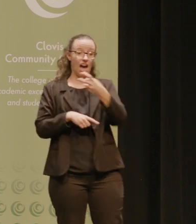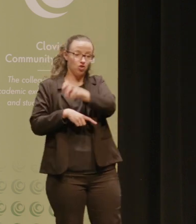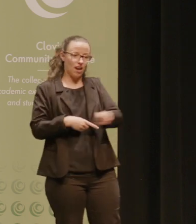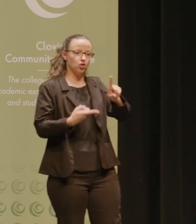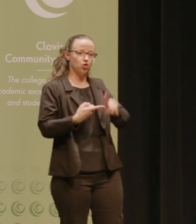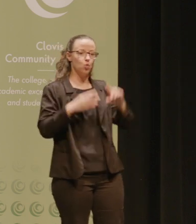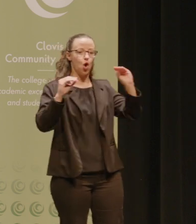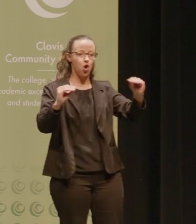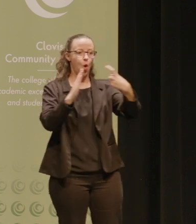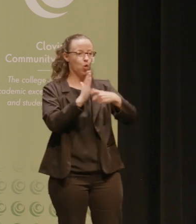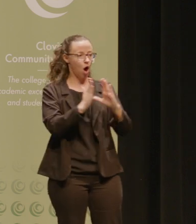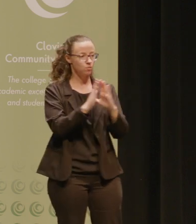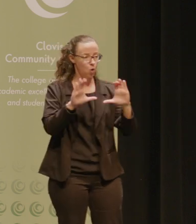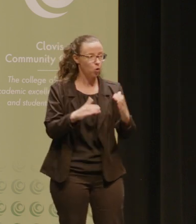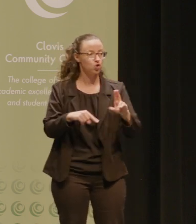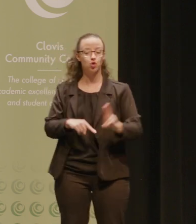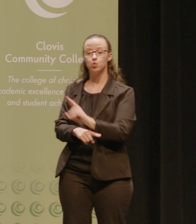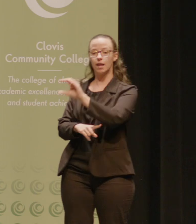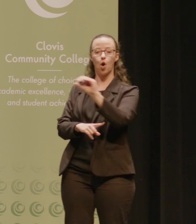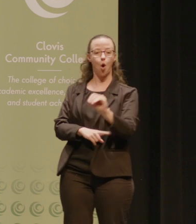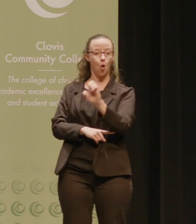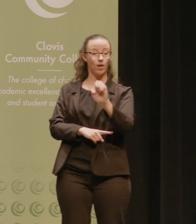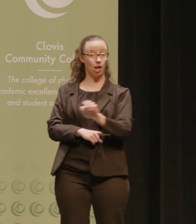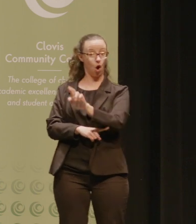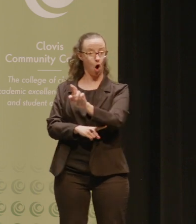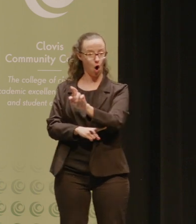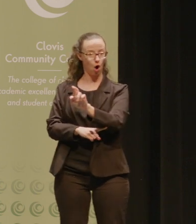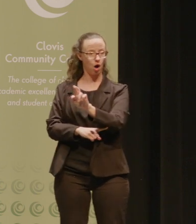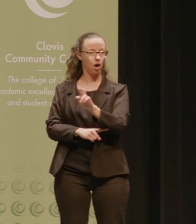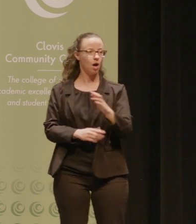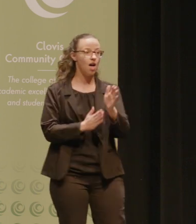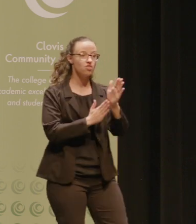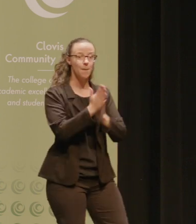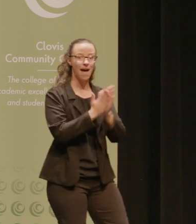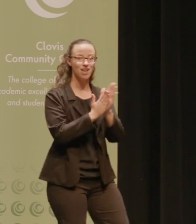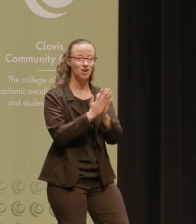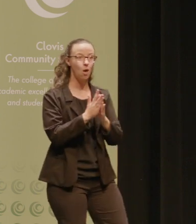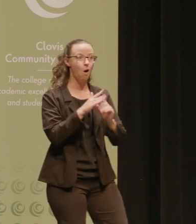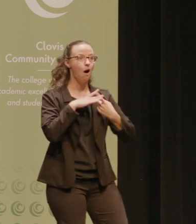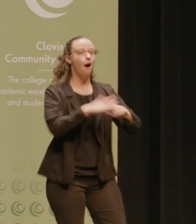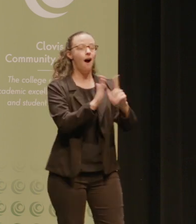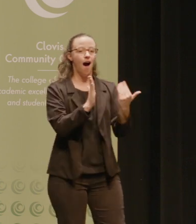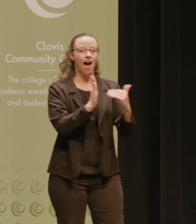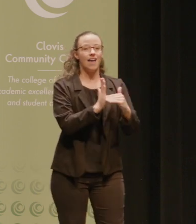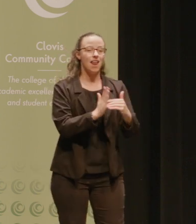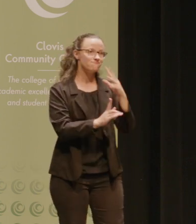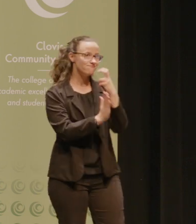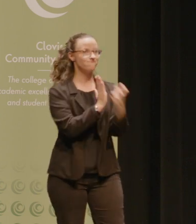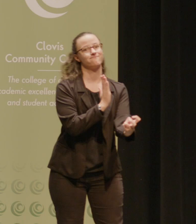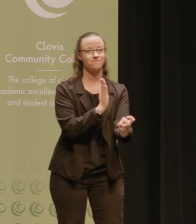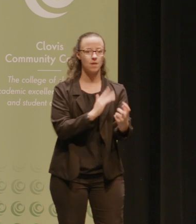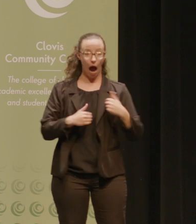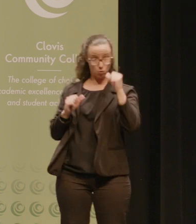courses, zero textbook cost courses, using OER, other materials, the passion it reignited for my subject was such a surprise to